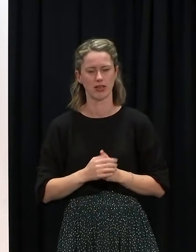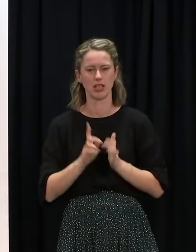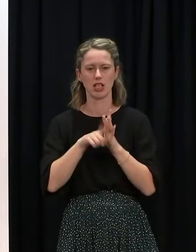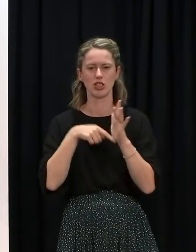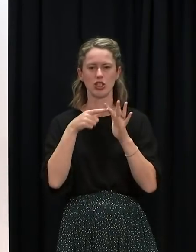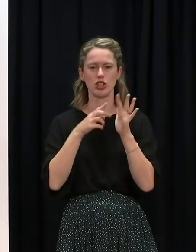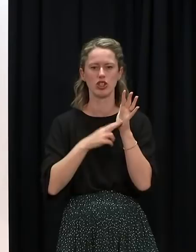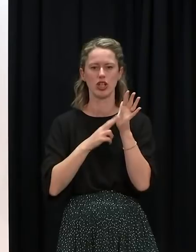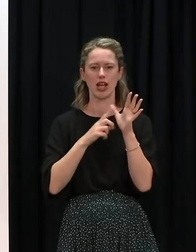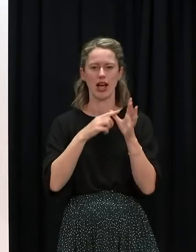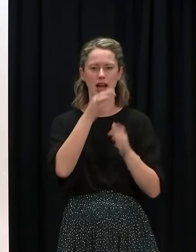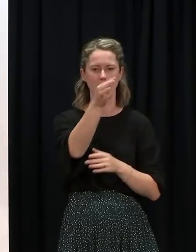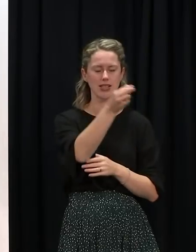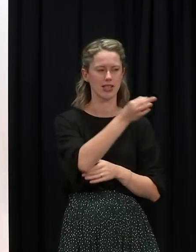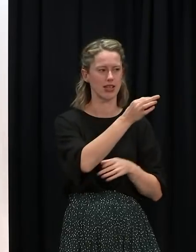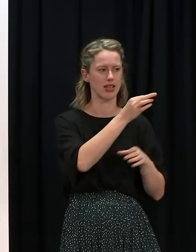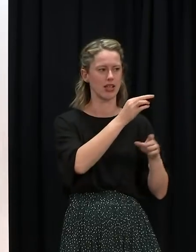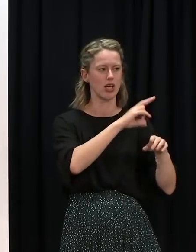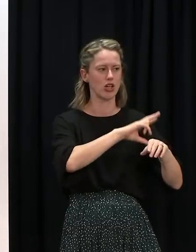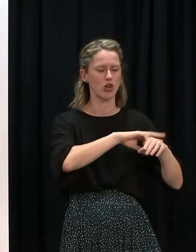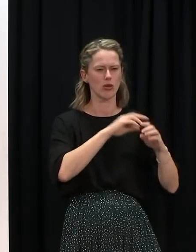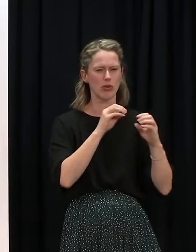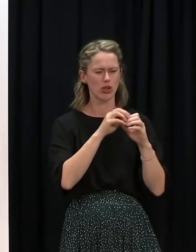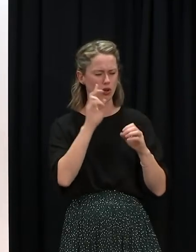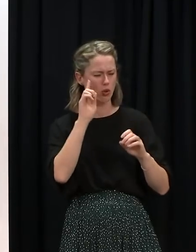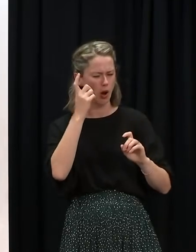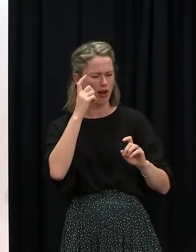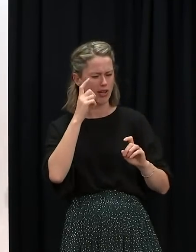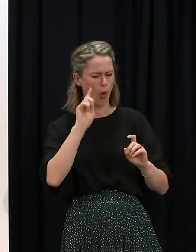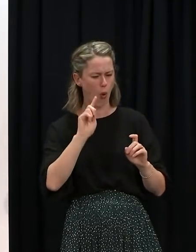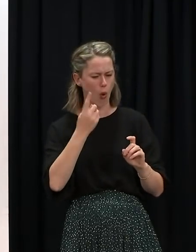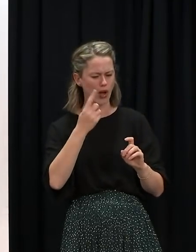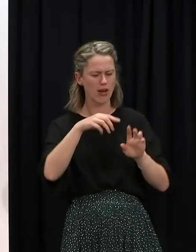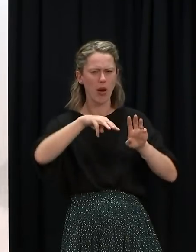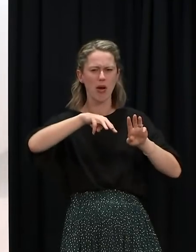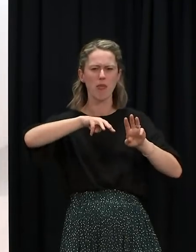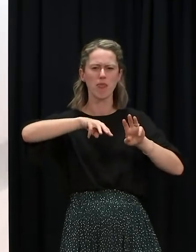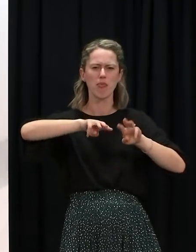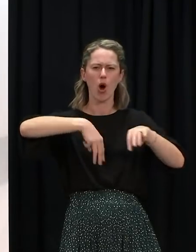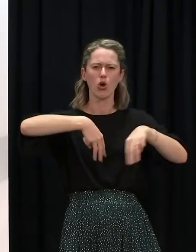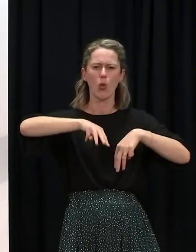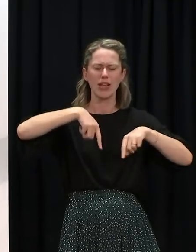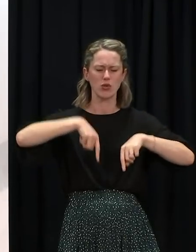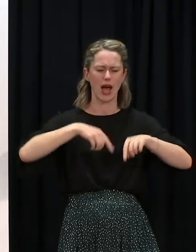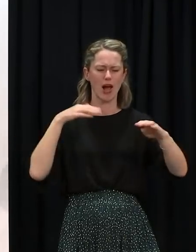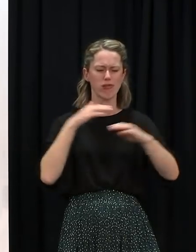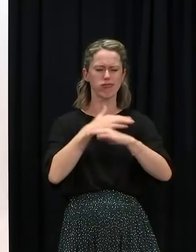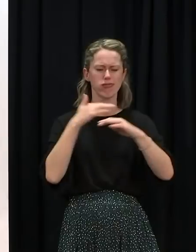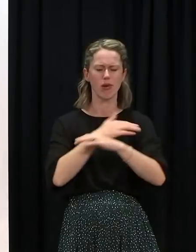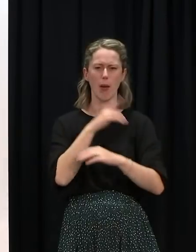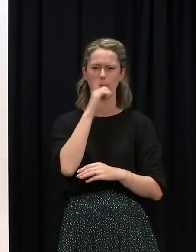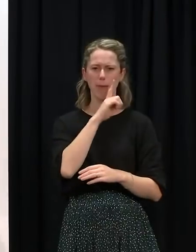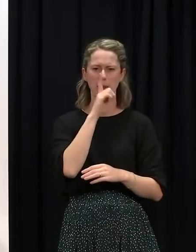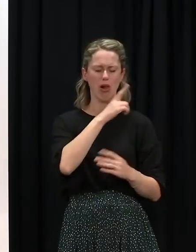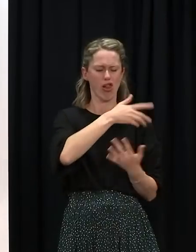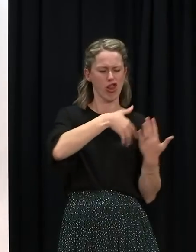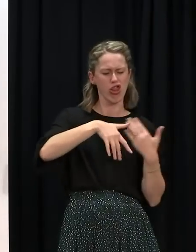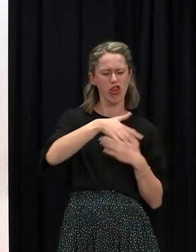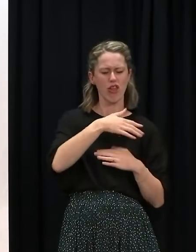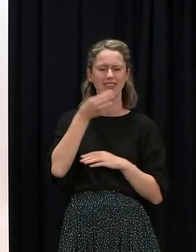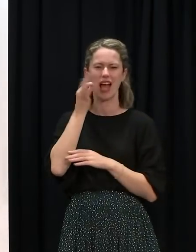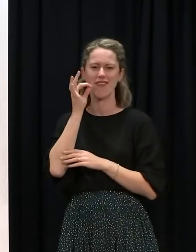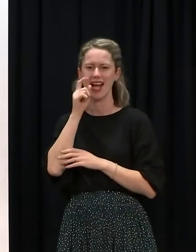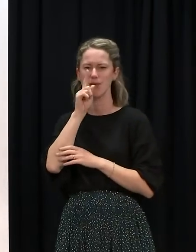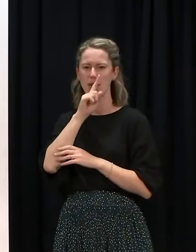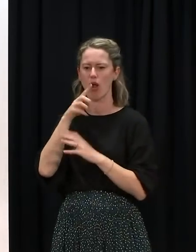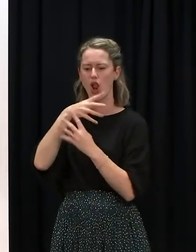How concerned are you at how much busier Auckland is? The motorway is packed, bubbles are bursting everywhere, there's no social distancing at